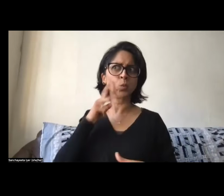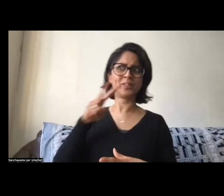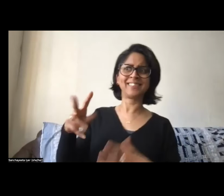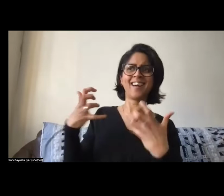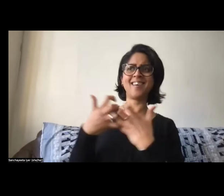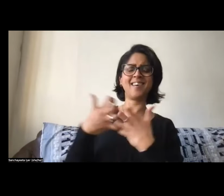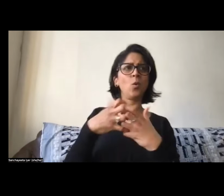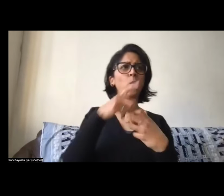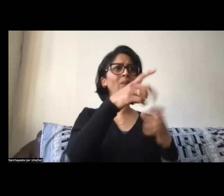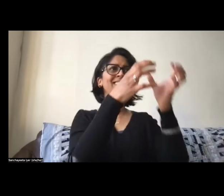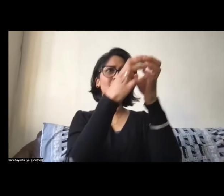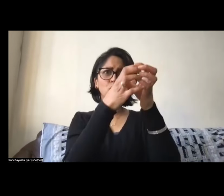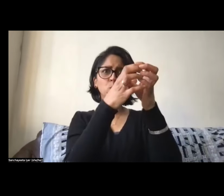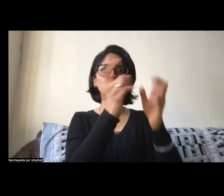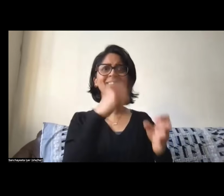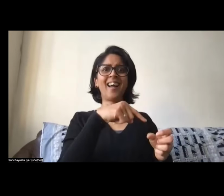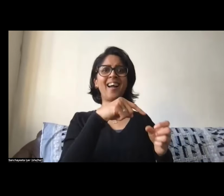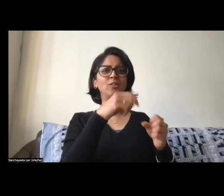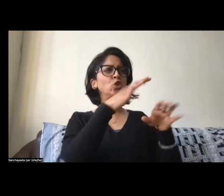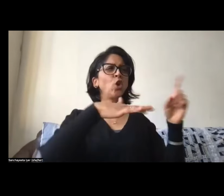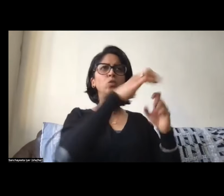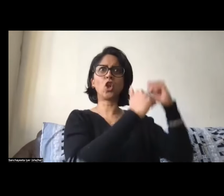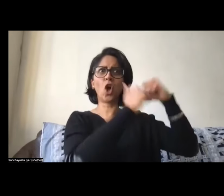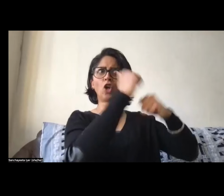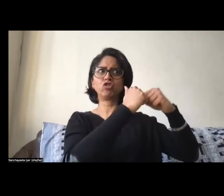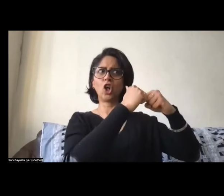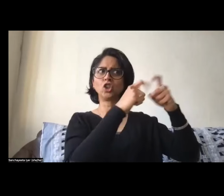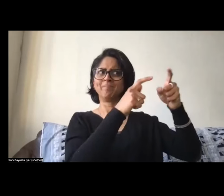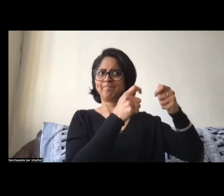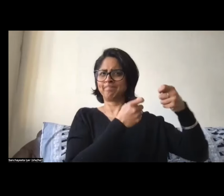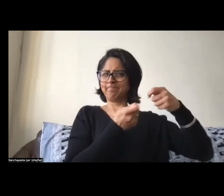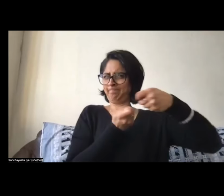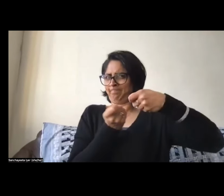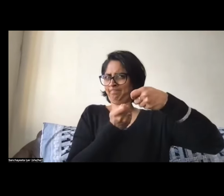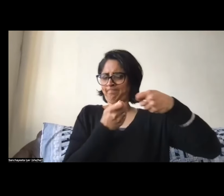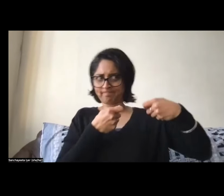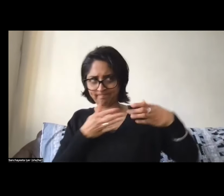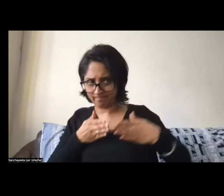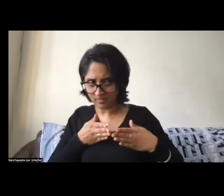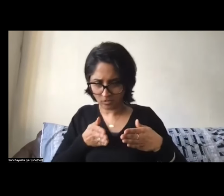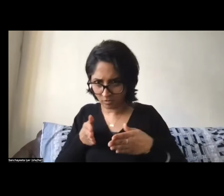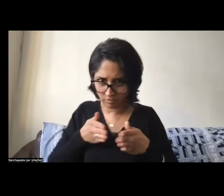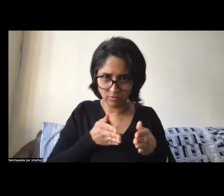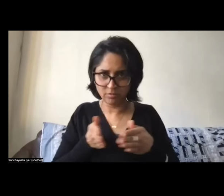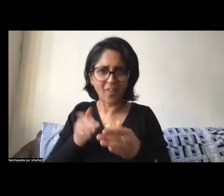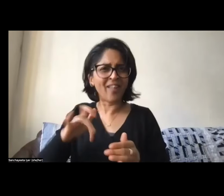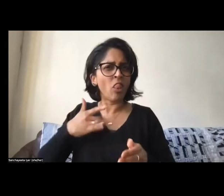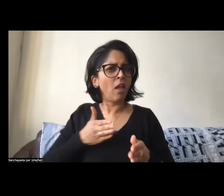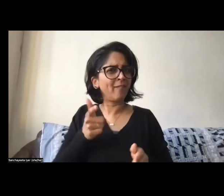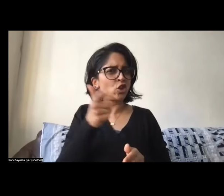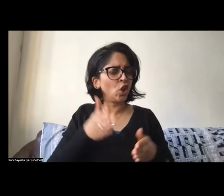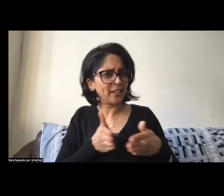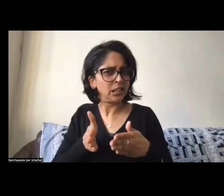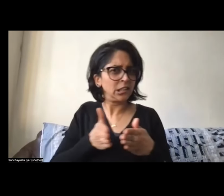narratives is nuances, and the nuances of their gendered experiences really